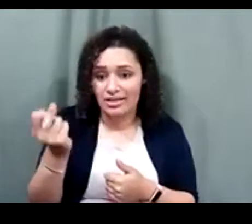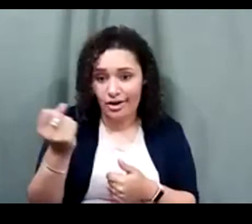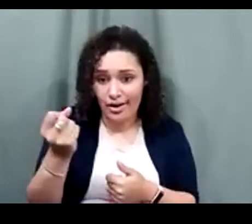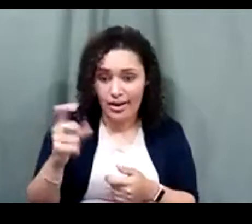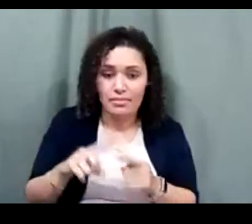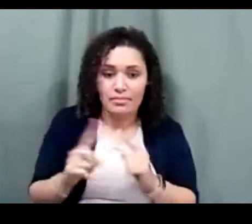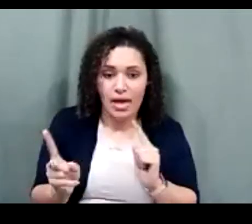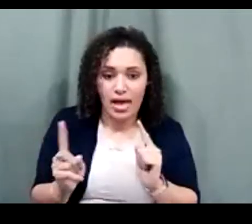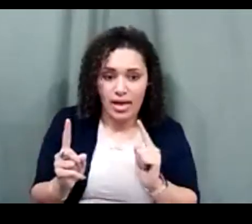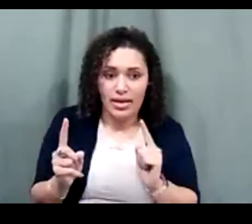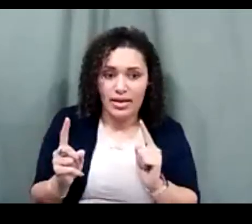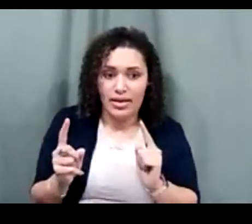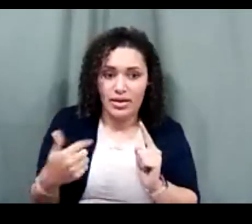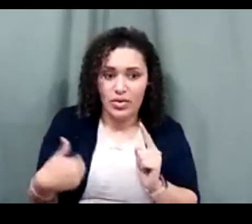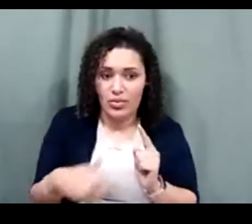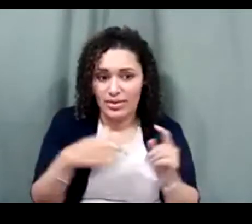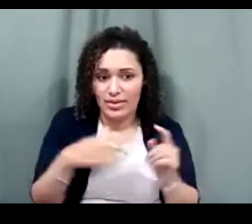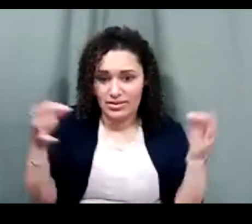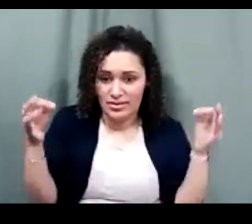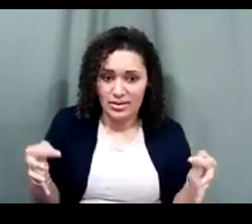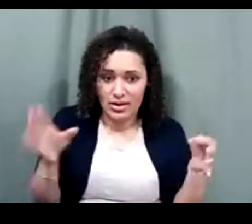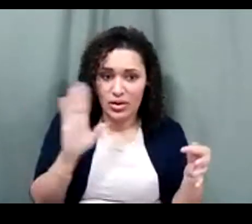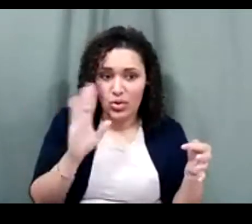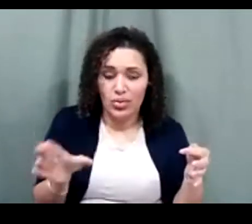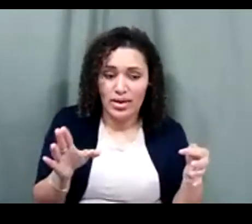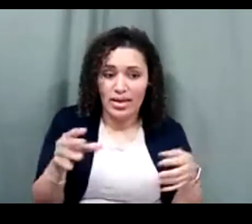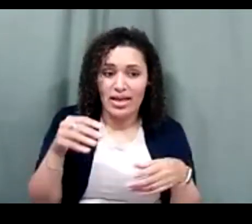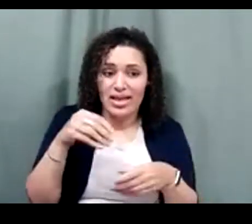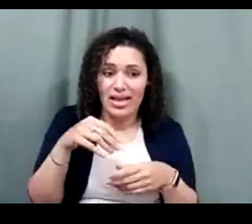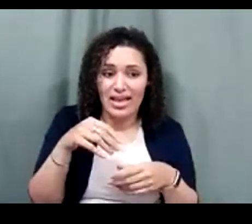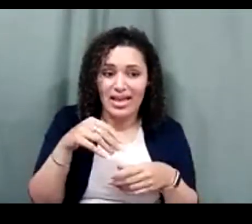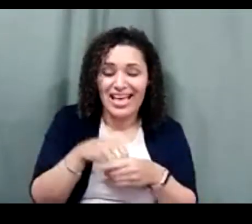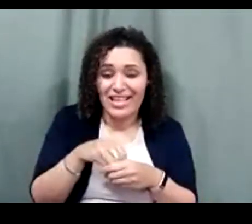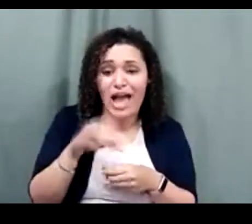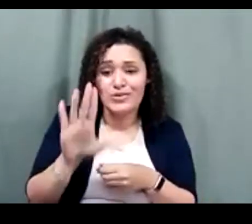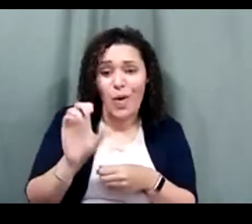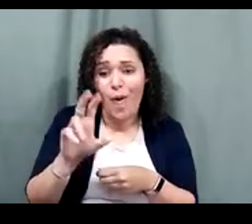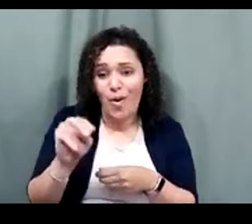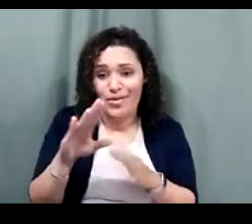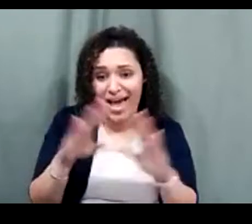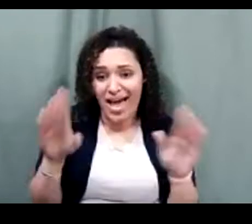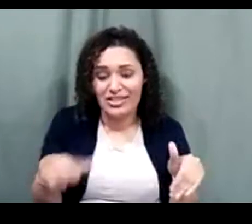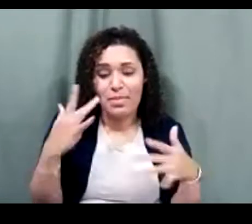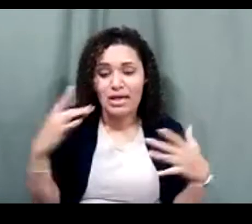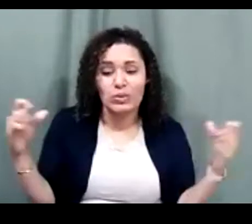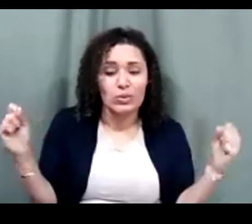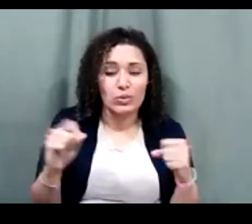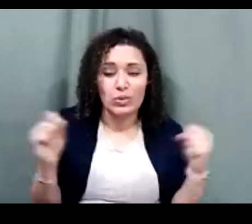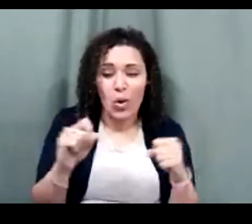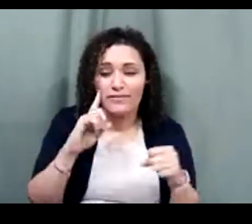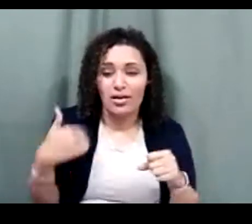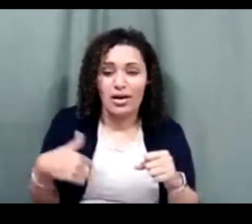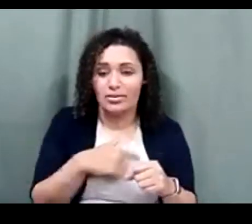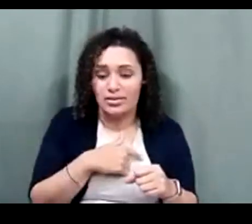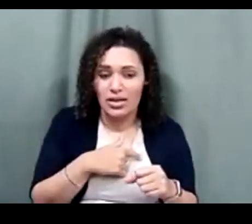are deciding that we're going to have it indoors and in your own house because it's just too cold for us. Yeah. So we've talked